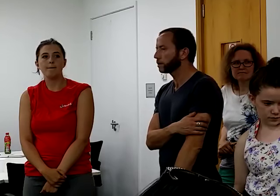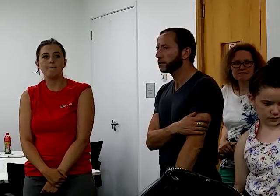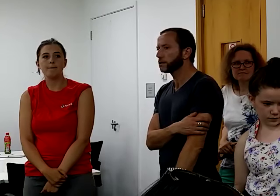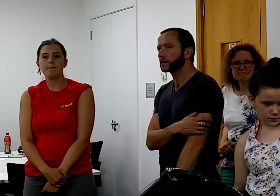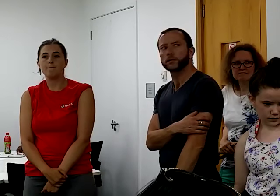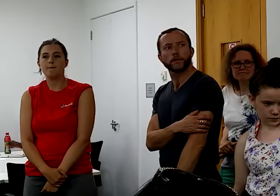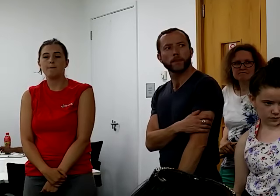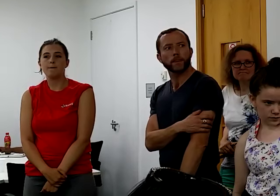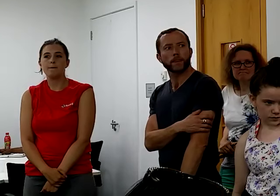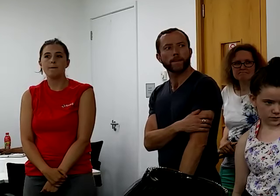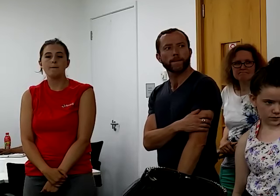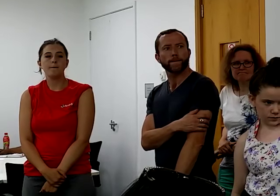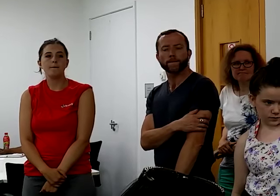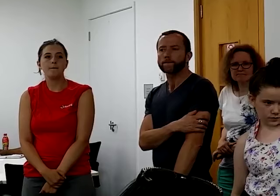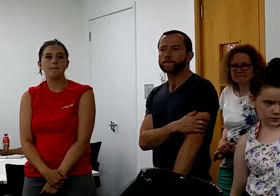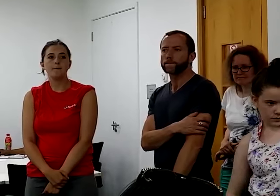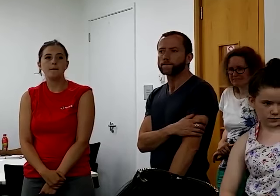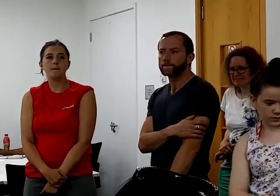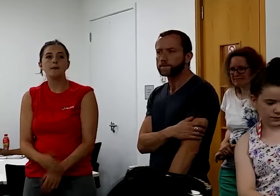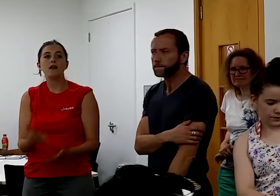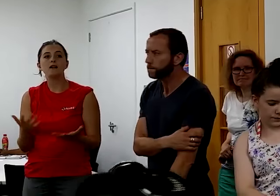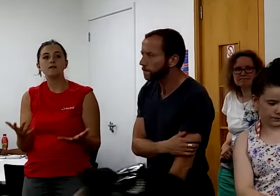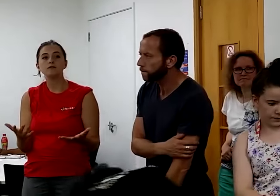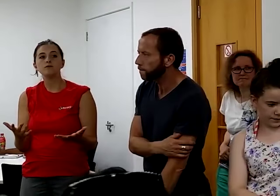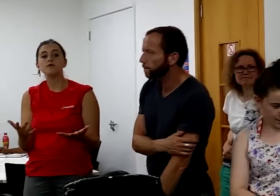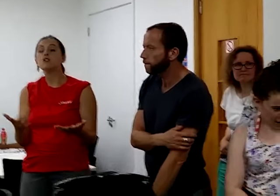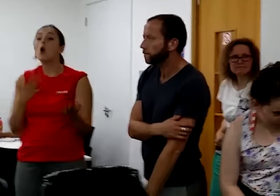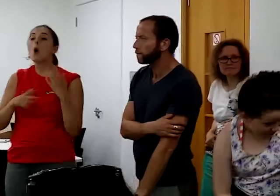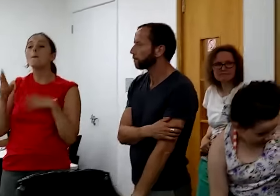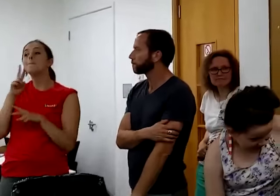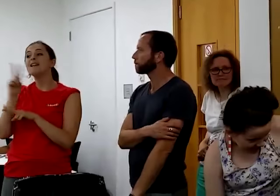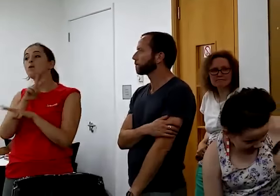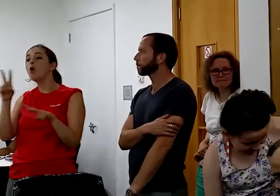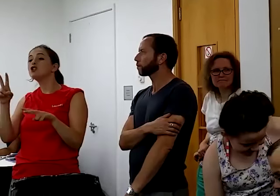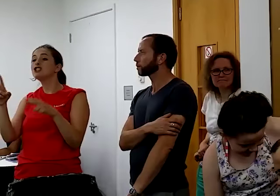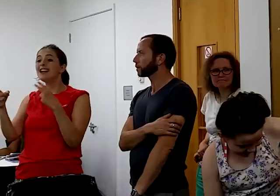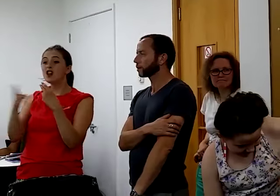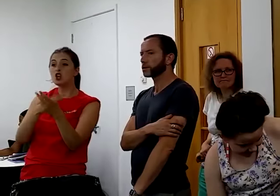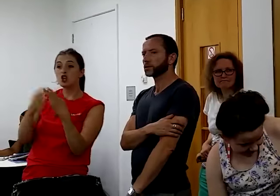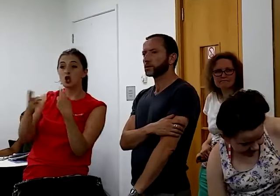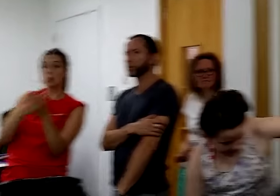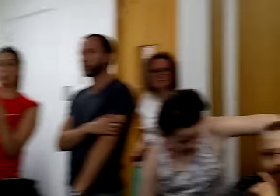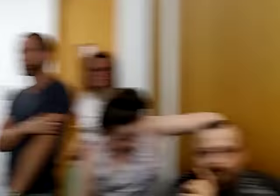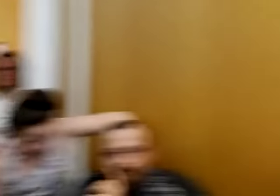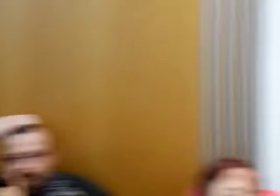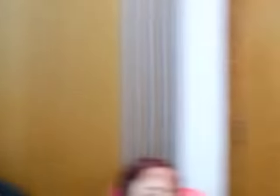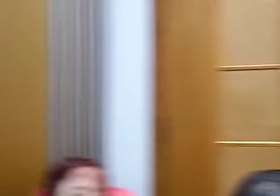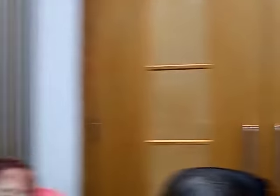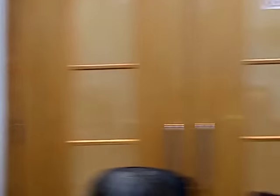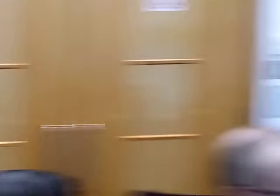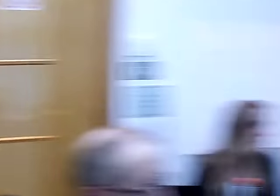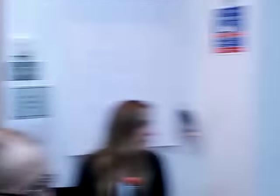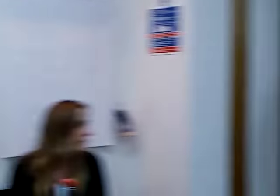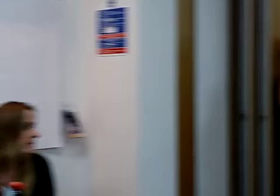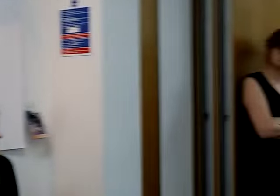Okay, just saying about, you know, I've been watching the news the last